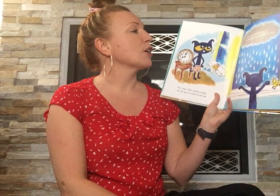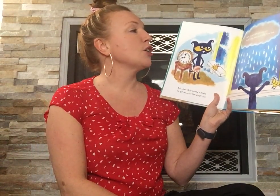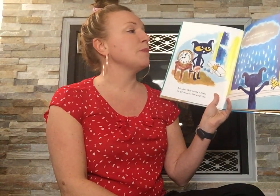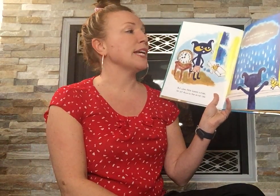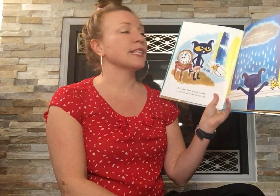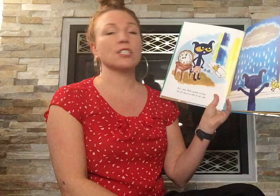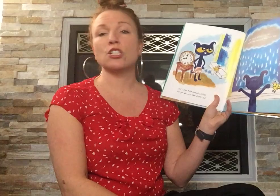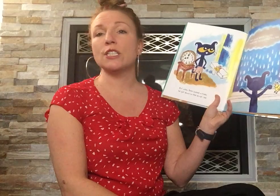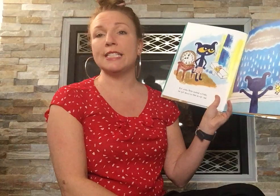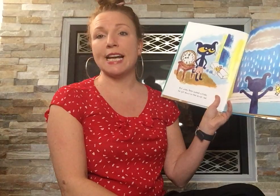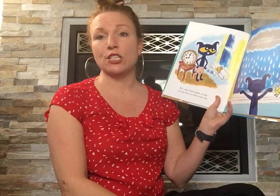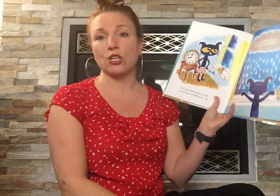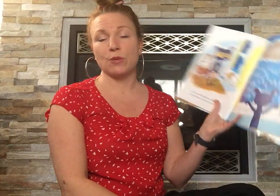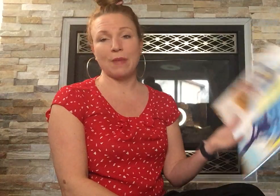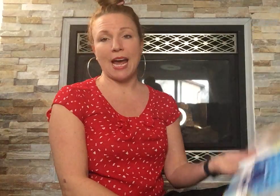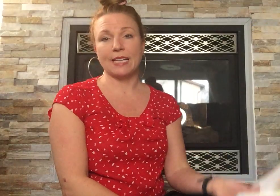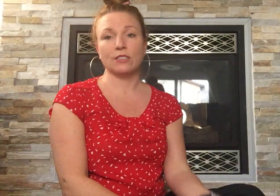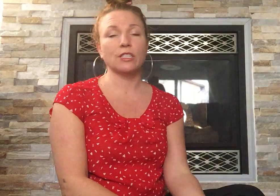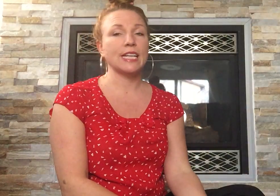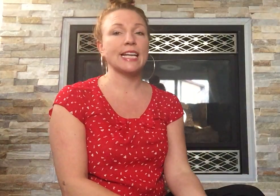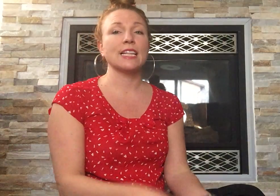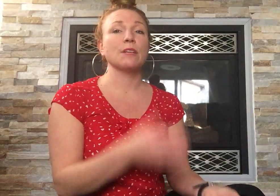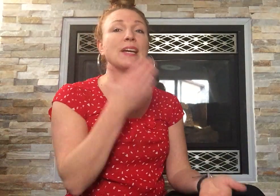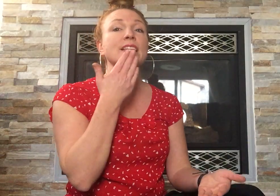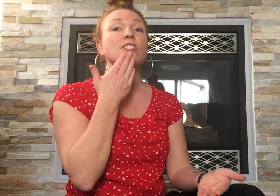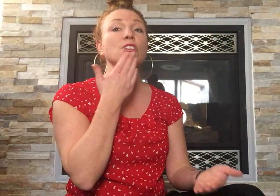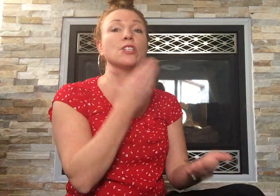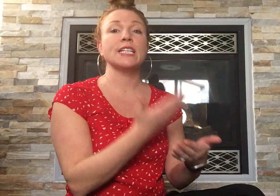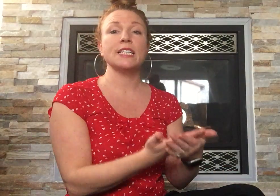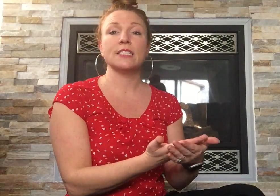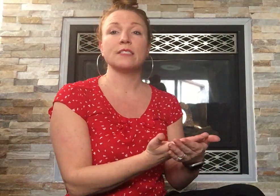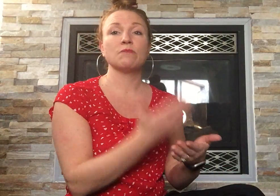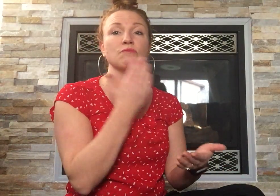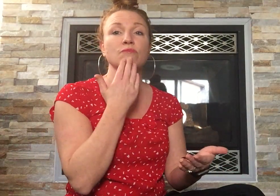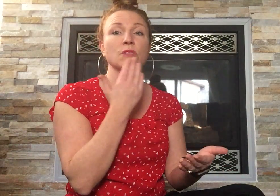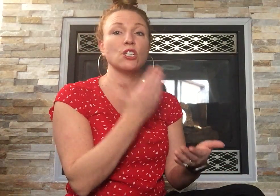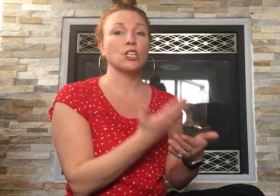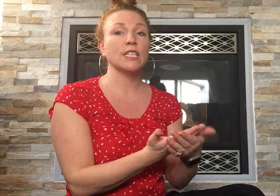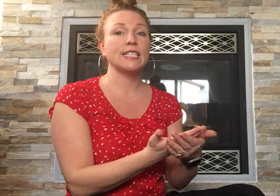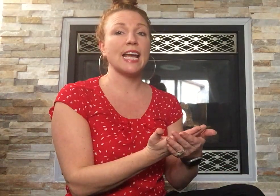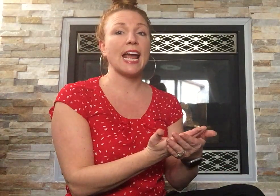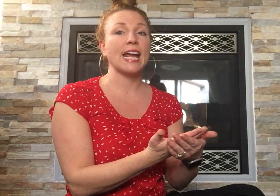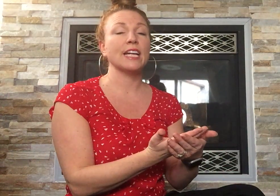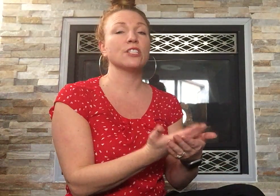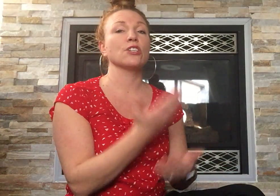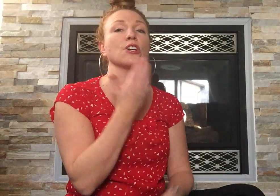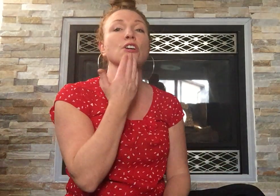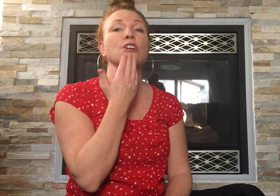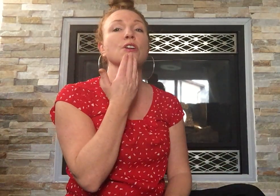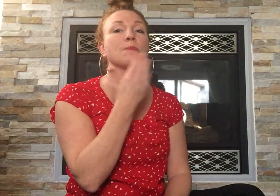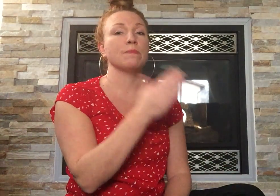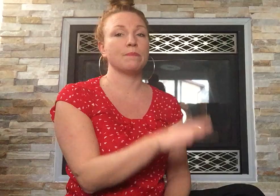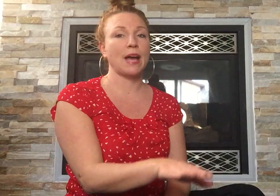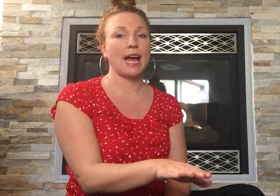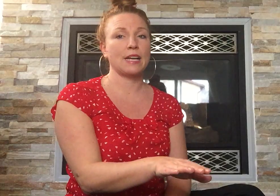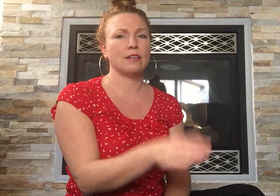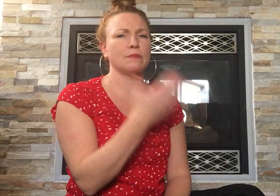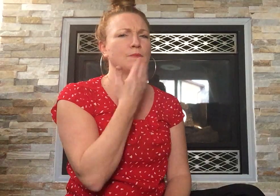could make this good day turn bad. Could make this good day turn bad.